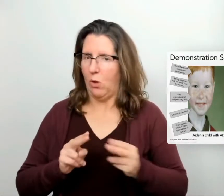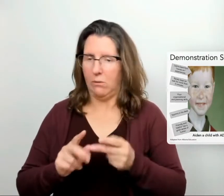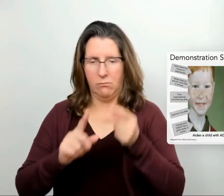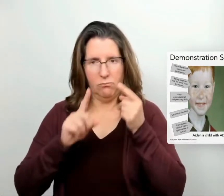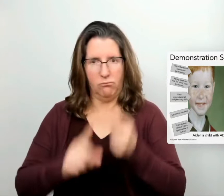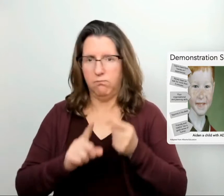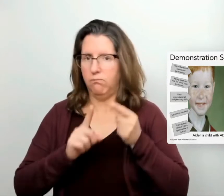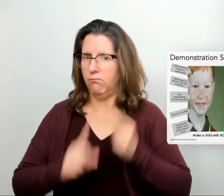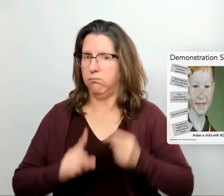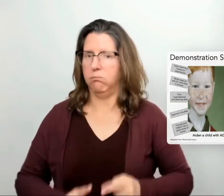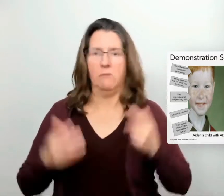sweet, nothing lengthy.